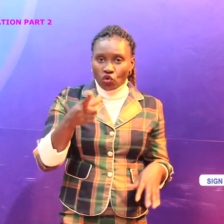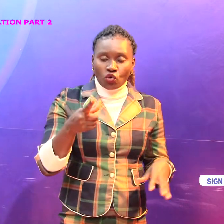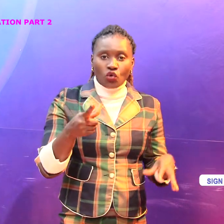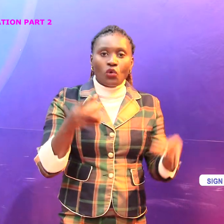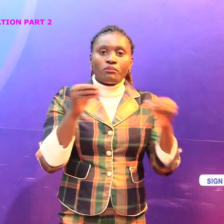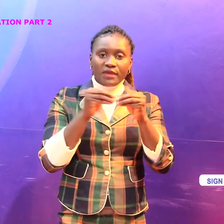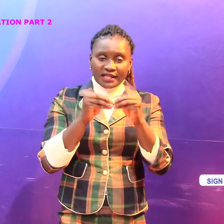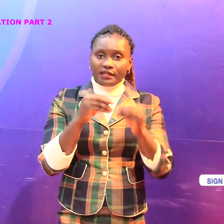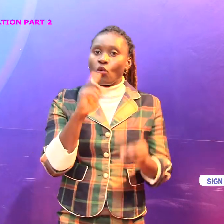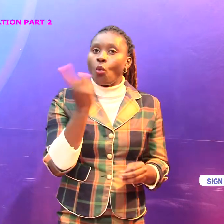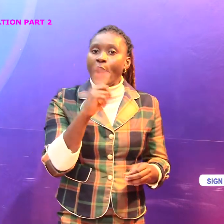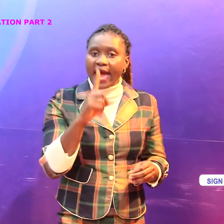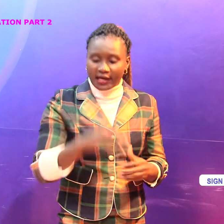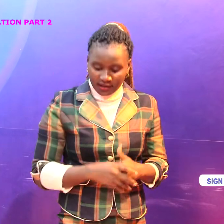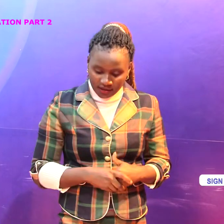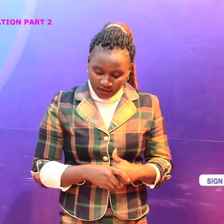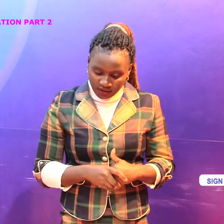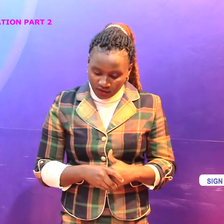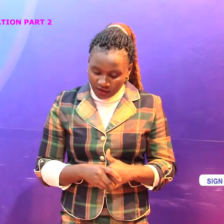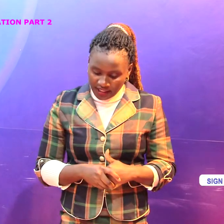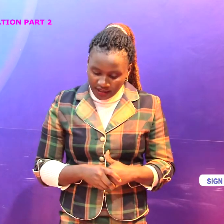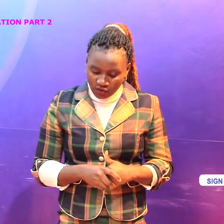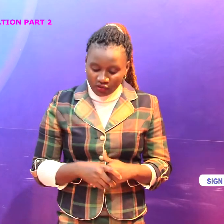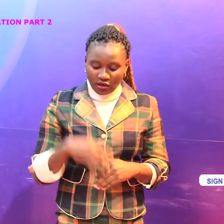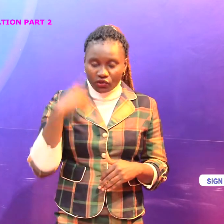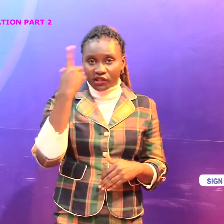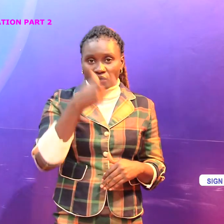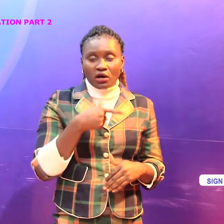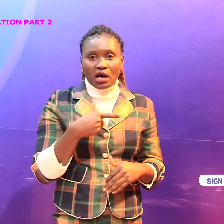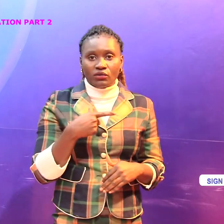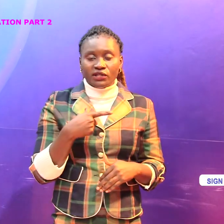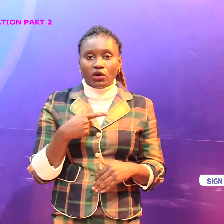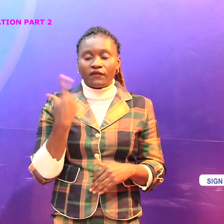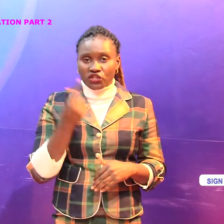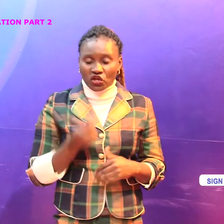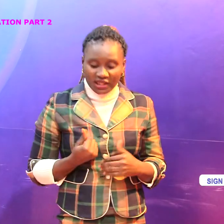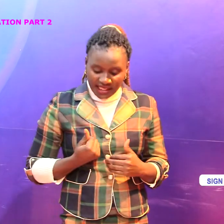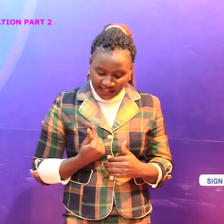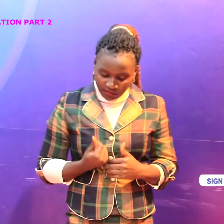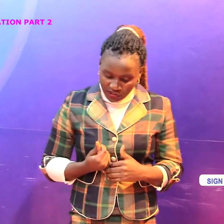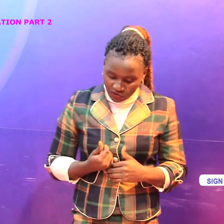you meet where? Okay, with a quizzical facial expression.